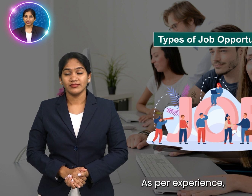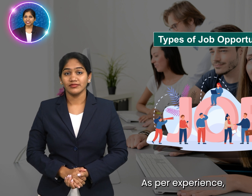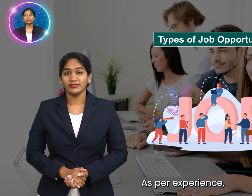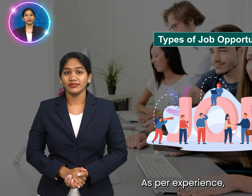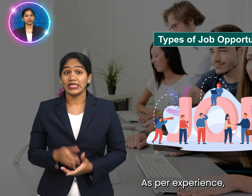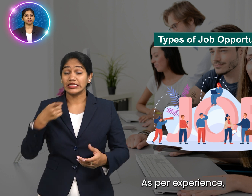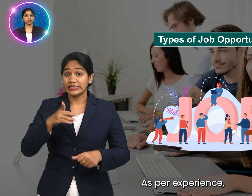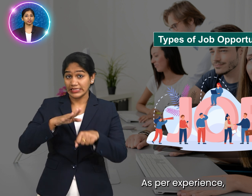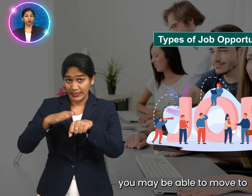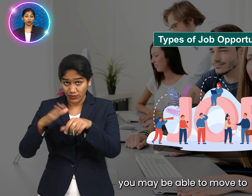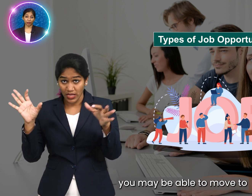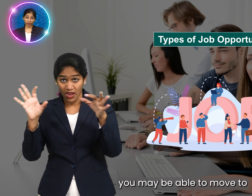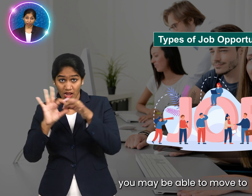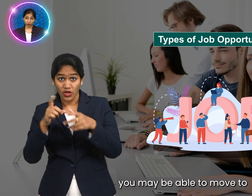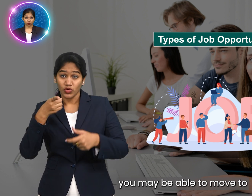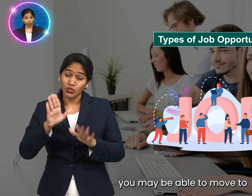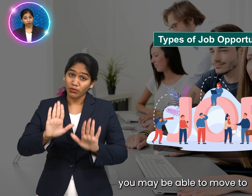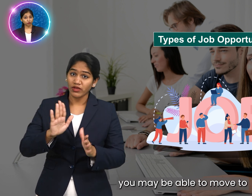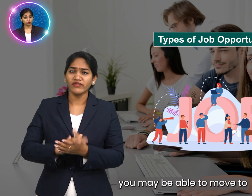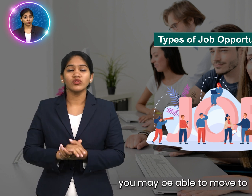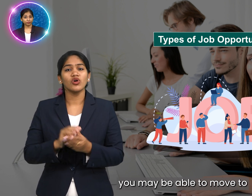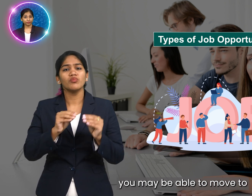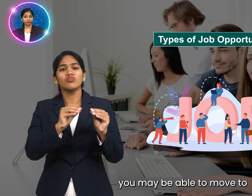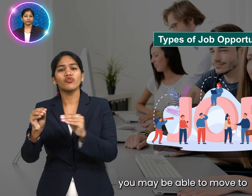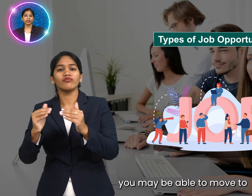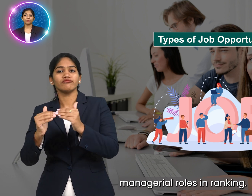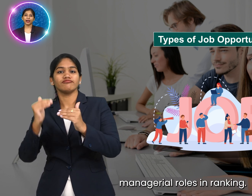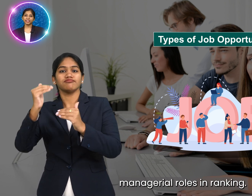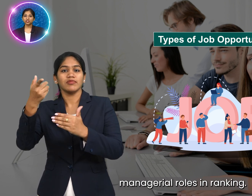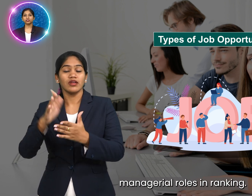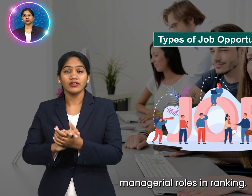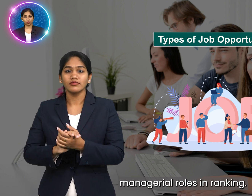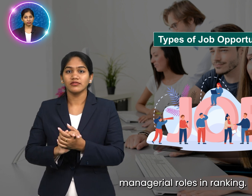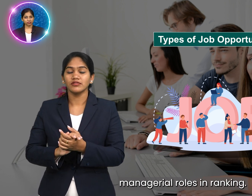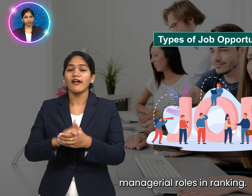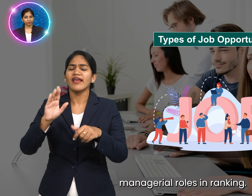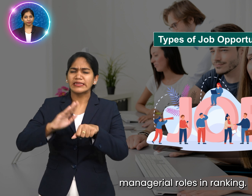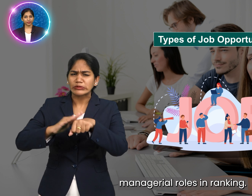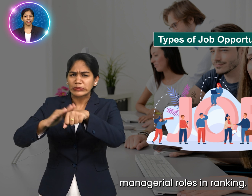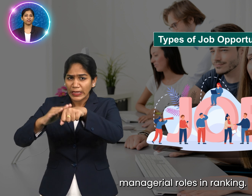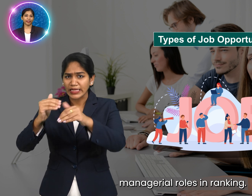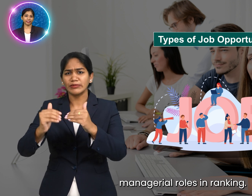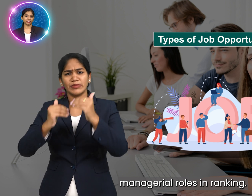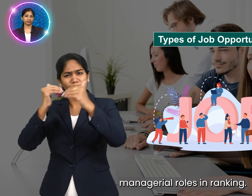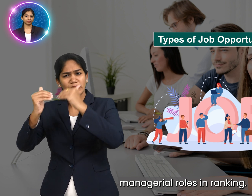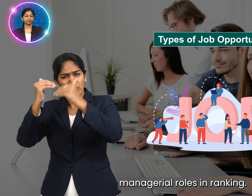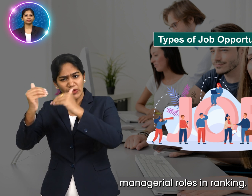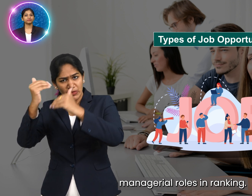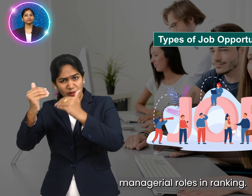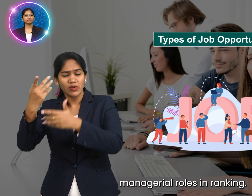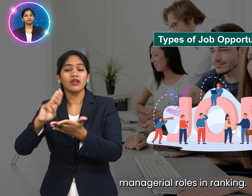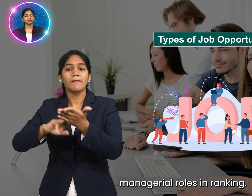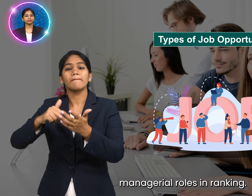As per experience, you may be able to move to managerial roles in ranking.